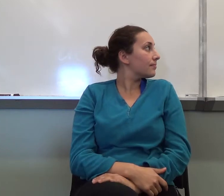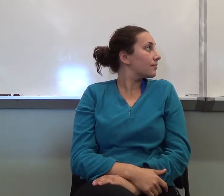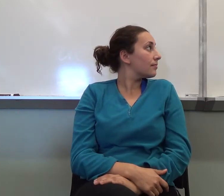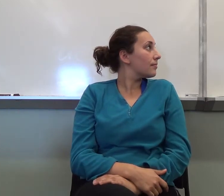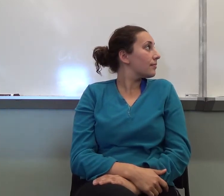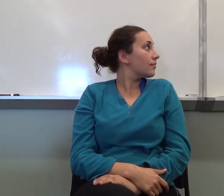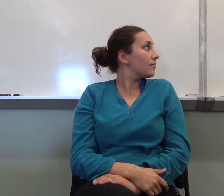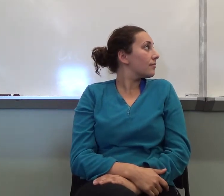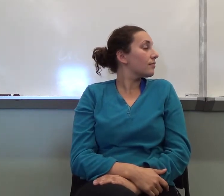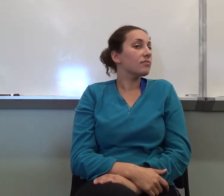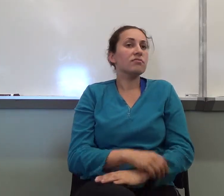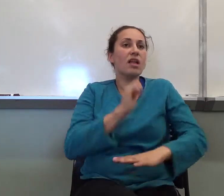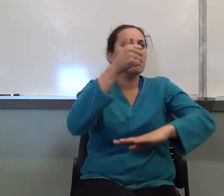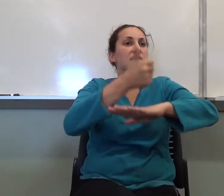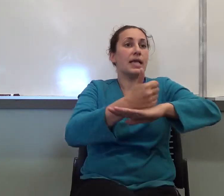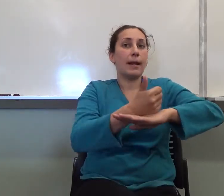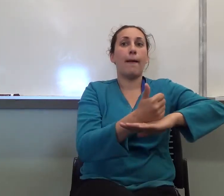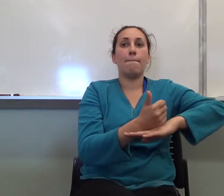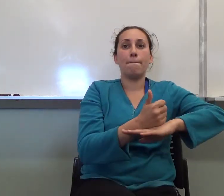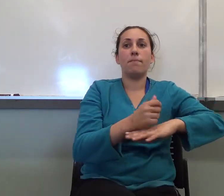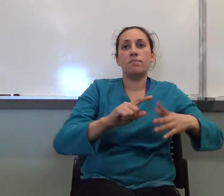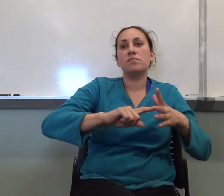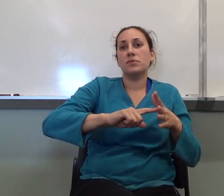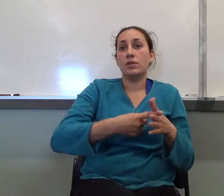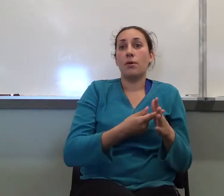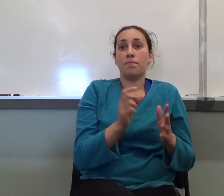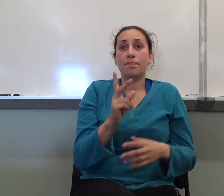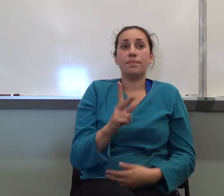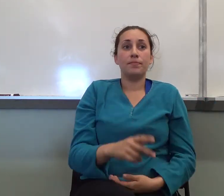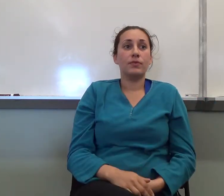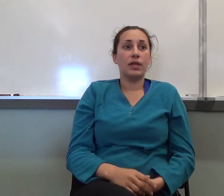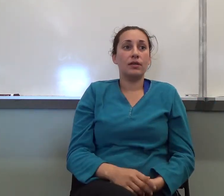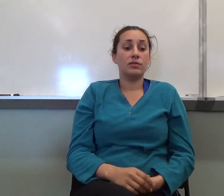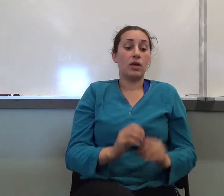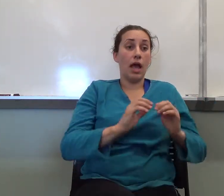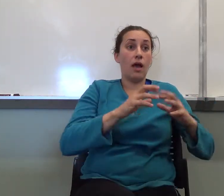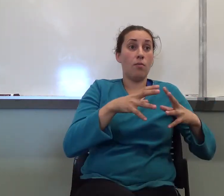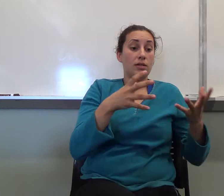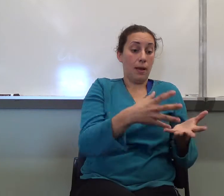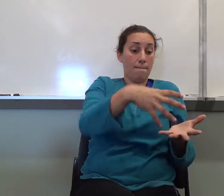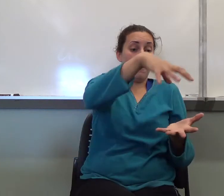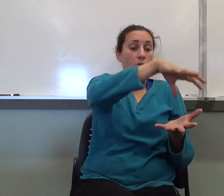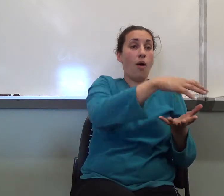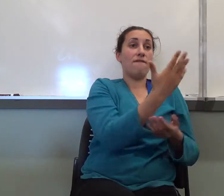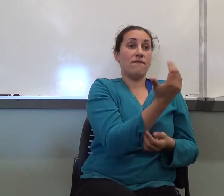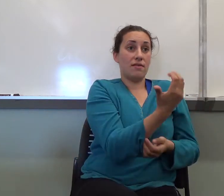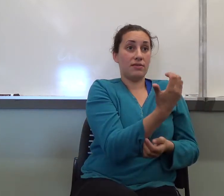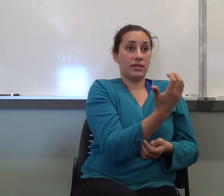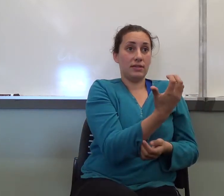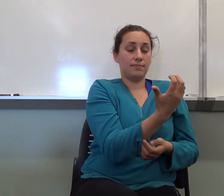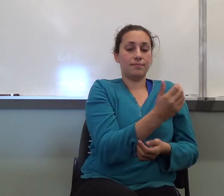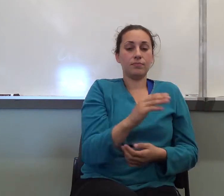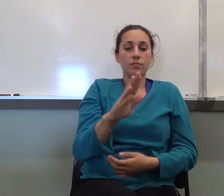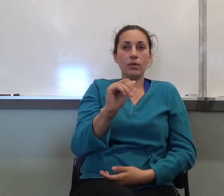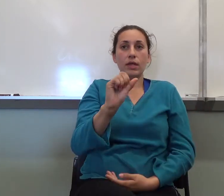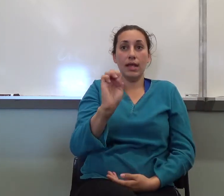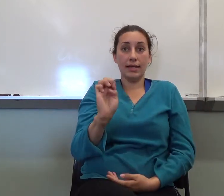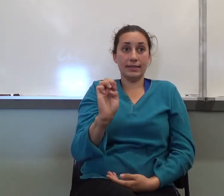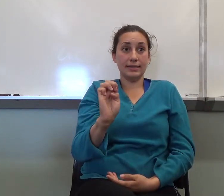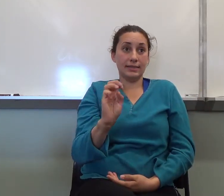forth. Let's set that up as a proportion. Might as well go ahead and do it. The amount is 15, the base is 60, and we're saying that's